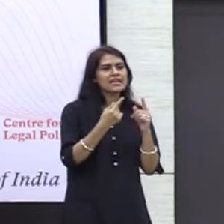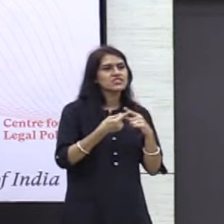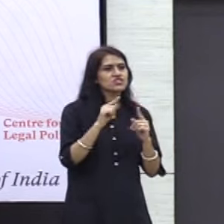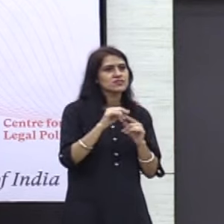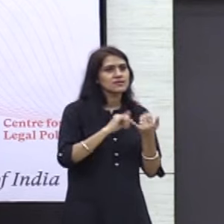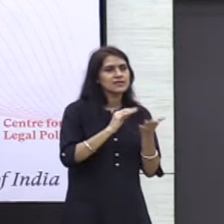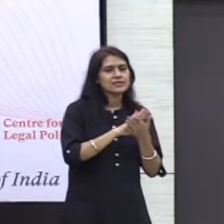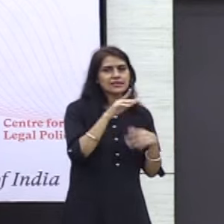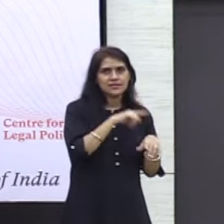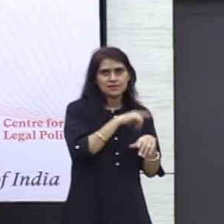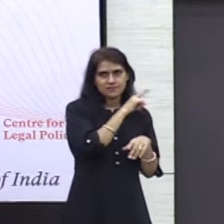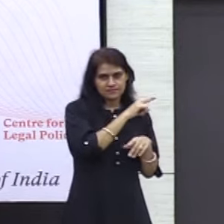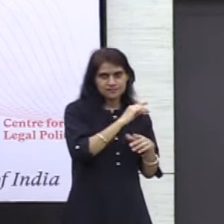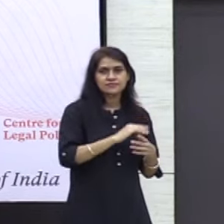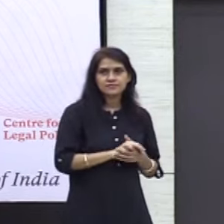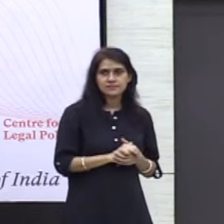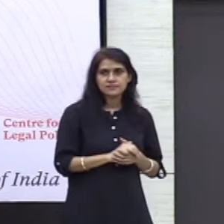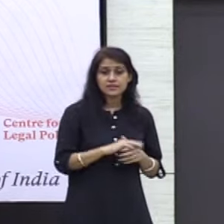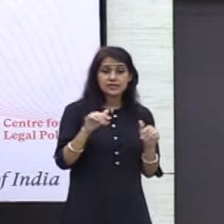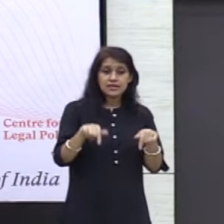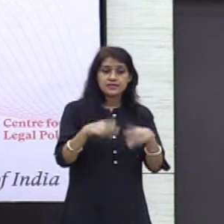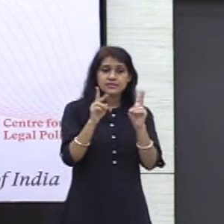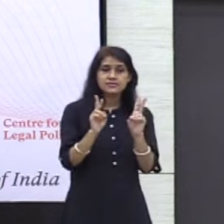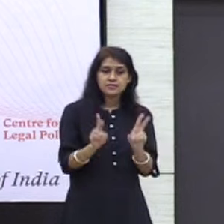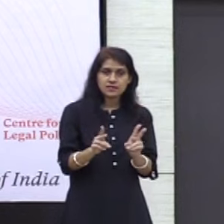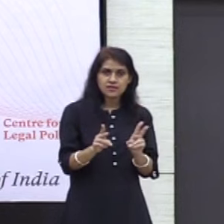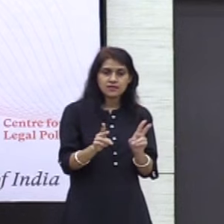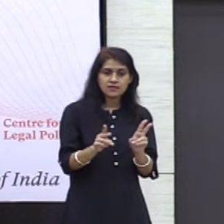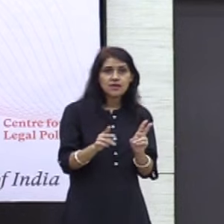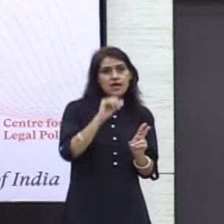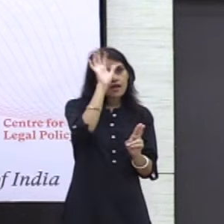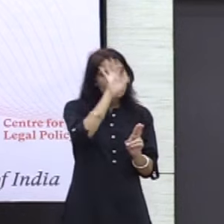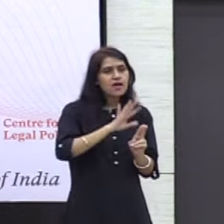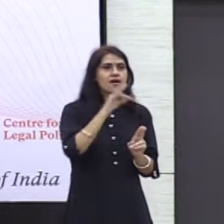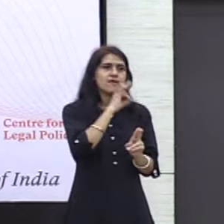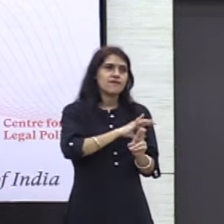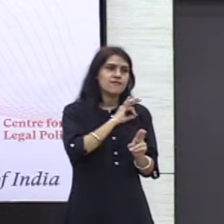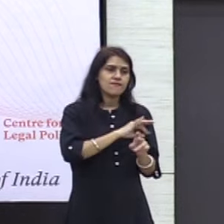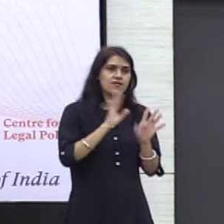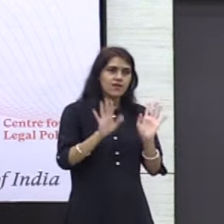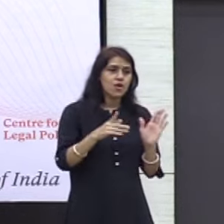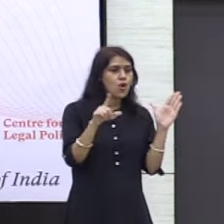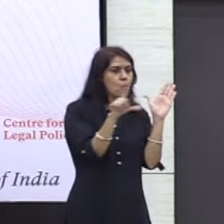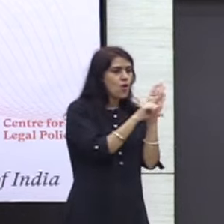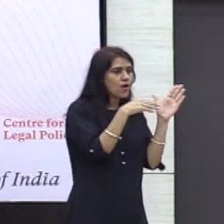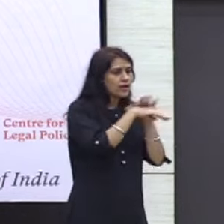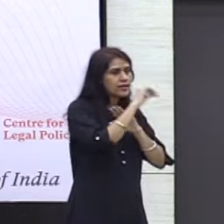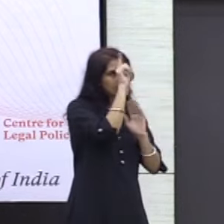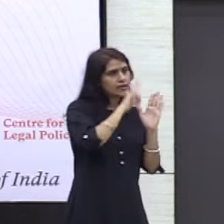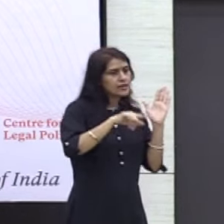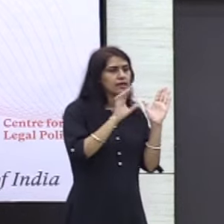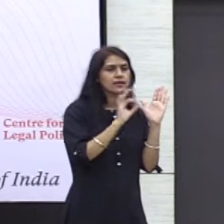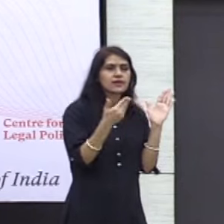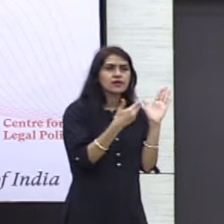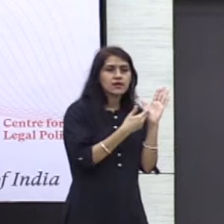Now, of course, that is still prevalent in India, and of course, that's the law in our country, and that's been